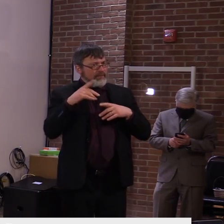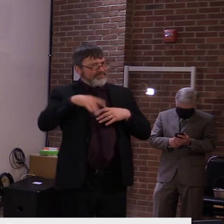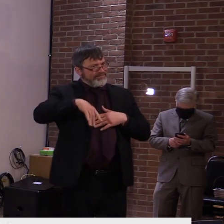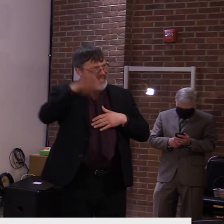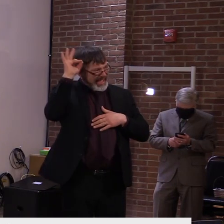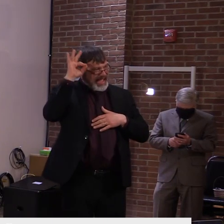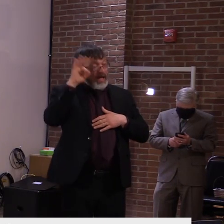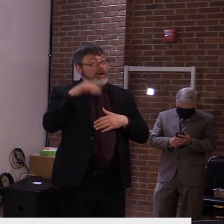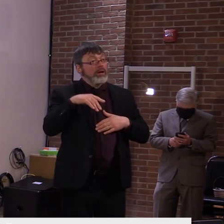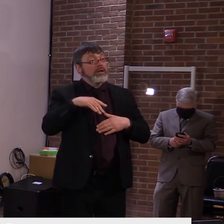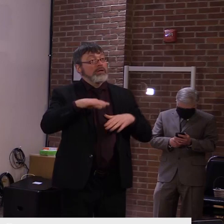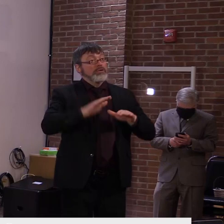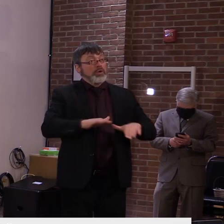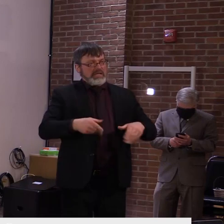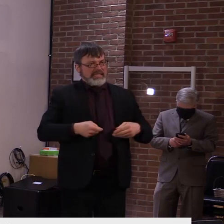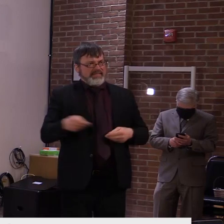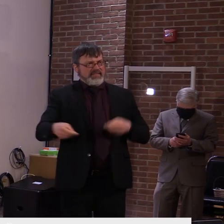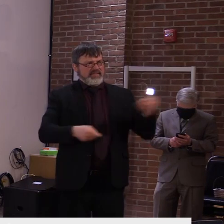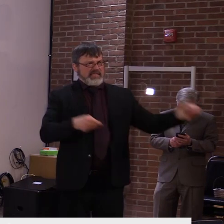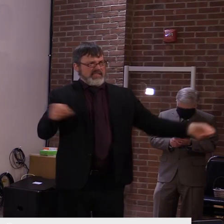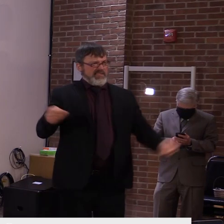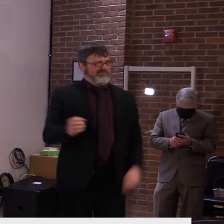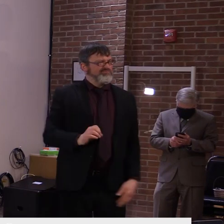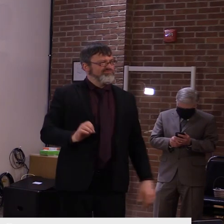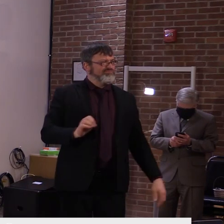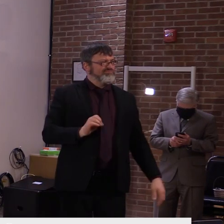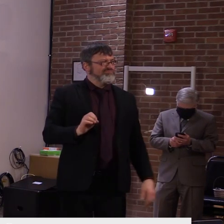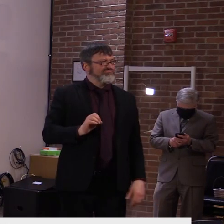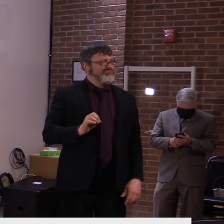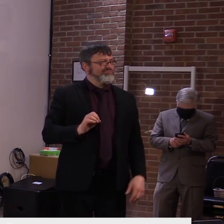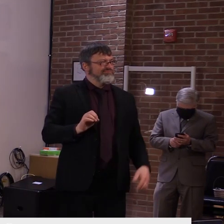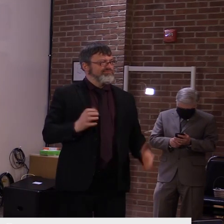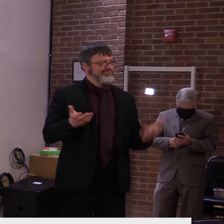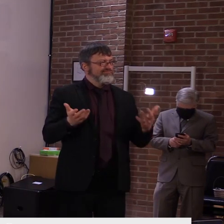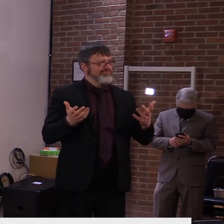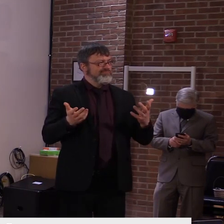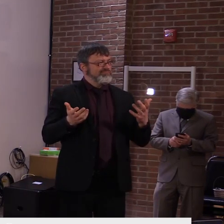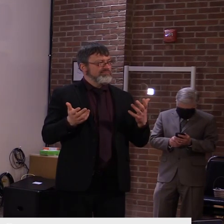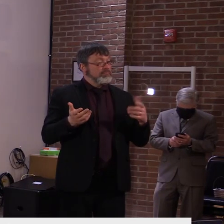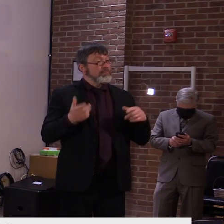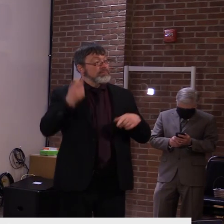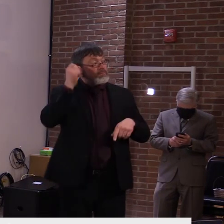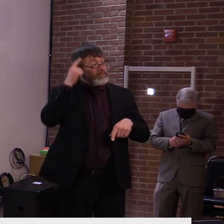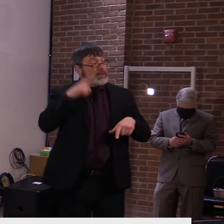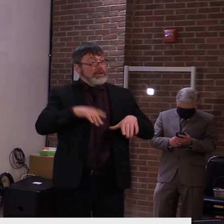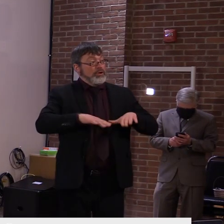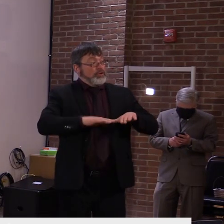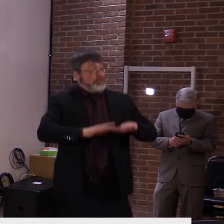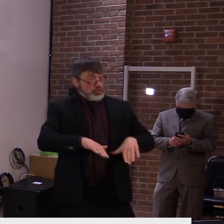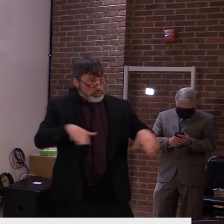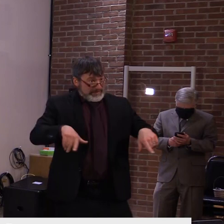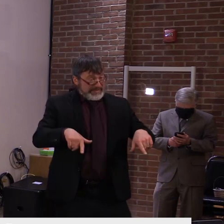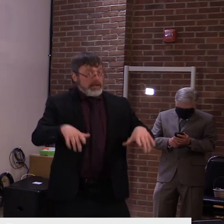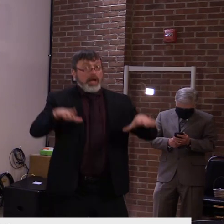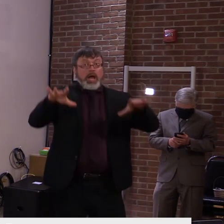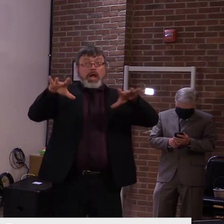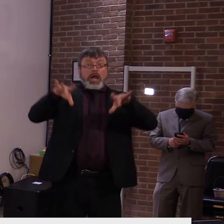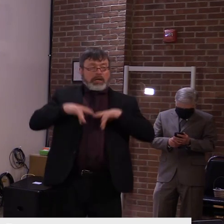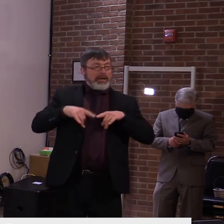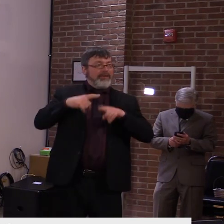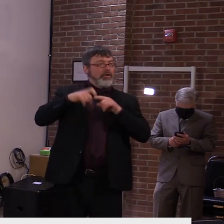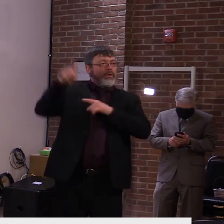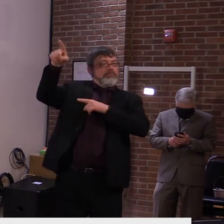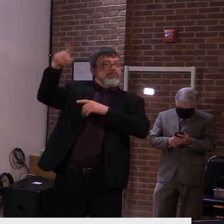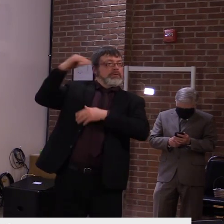time. Mm-hmm. It's an adult who is a case, and if you appropriately isolate that person